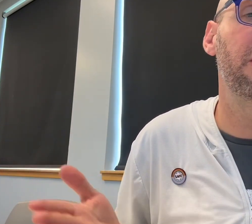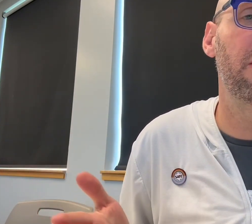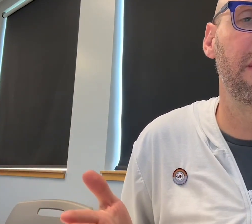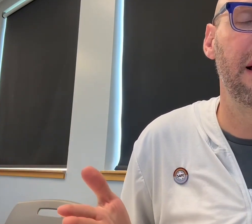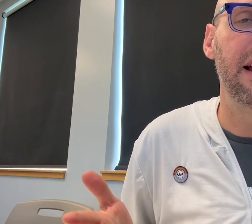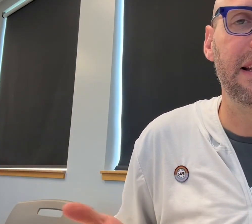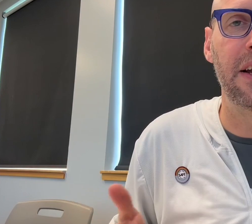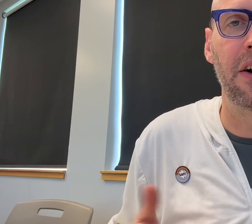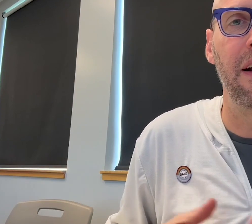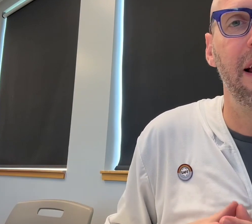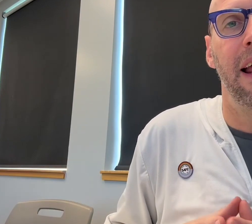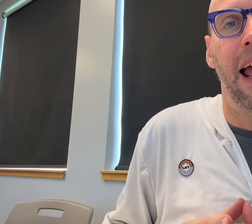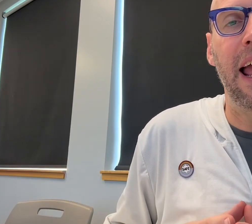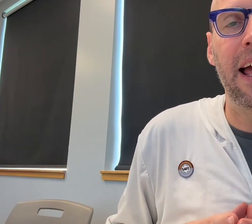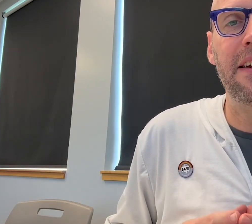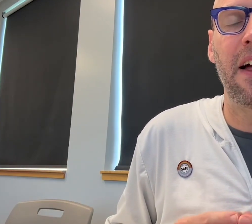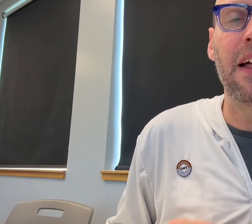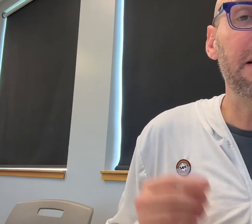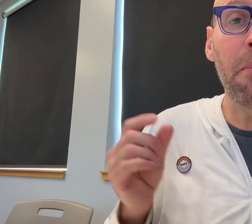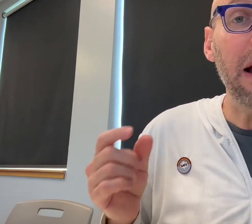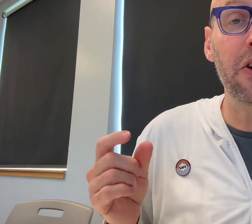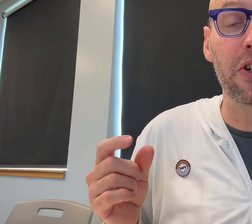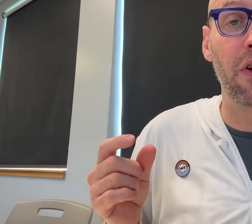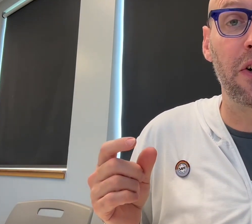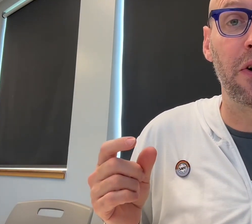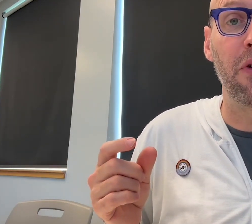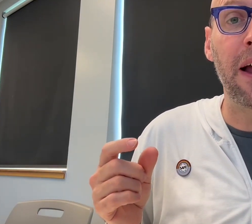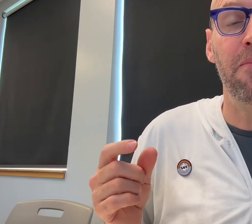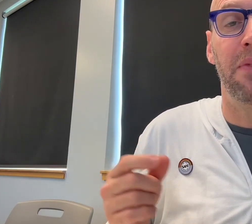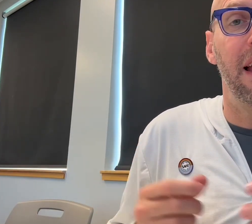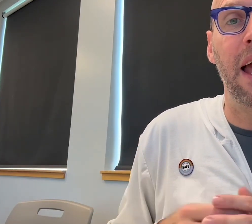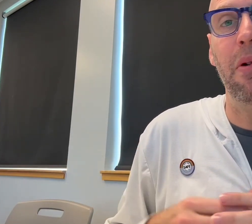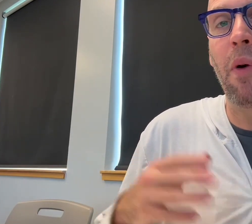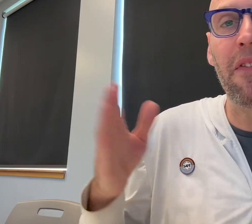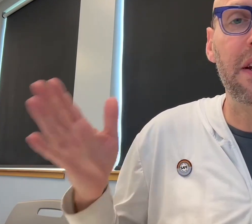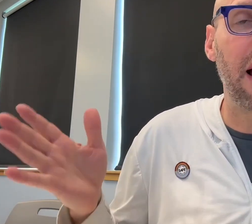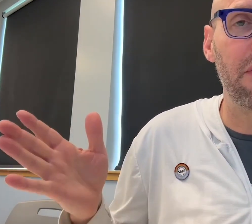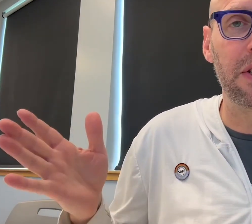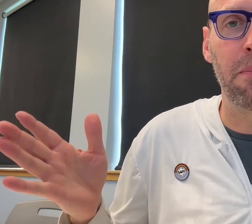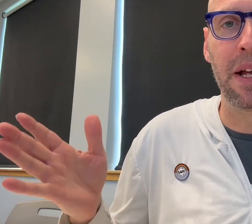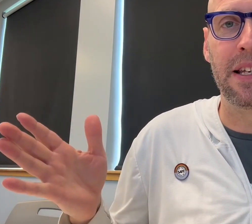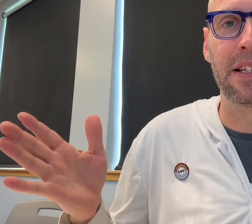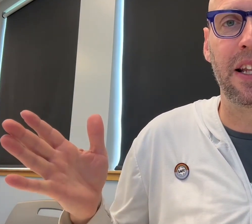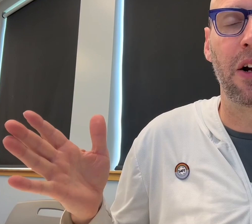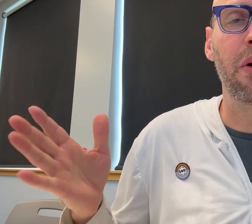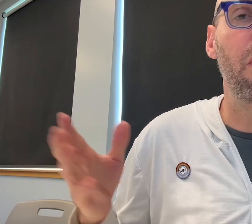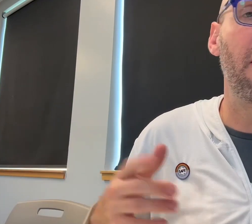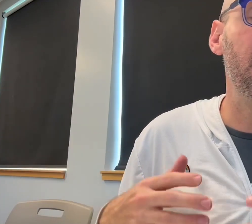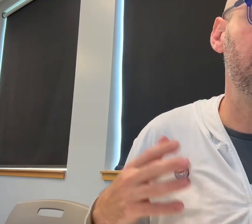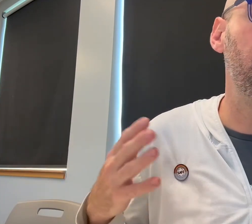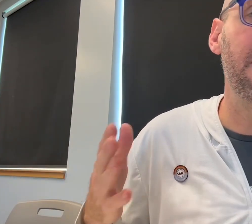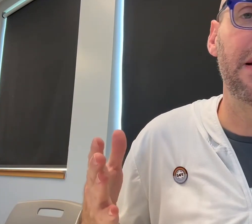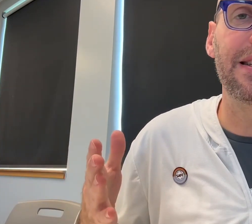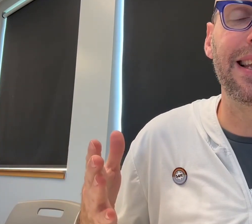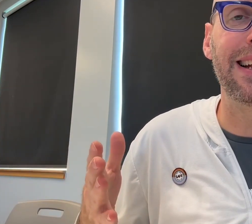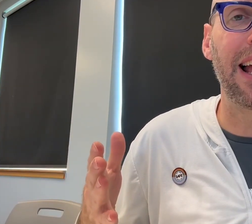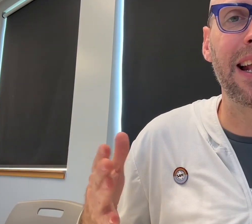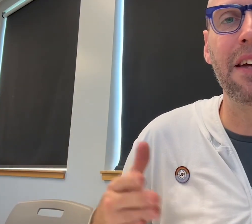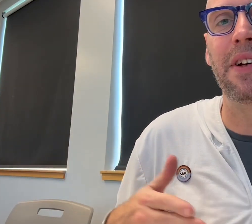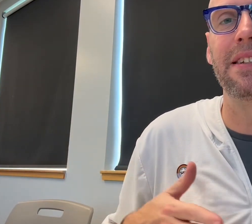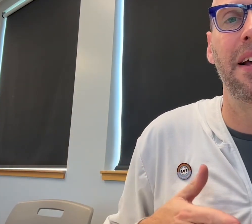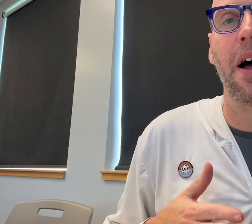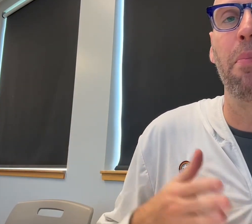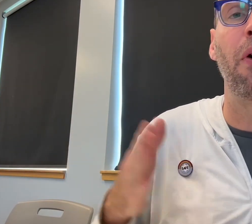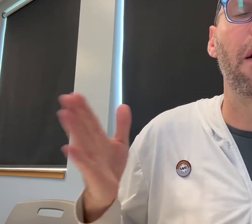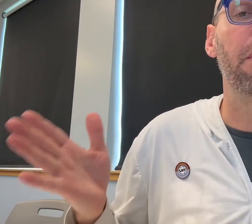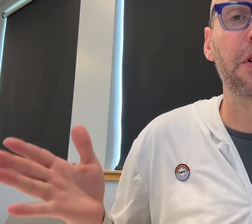where should we go to dinner? And that's a minor struggle, right? And we want the diverse opinions there. We want these opinions that kind of give